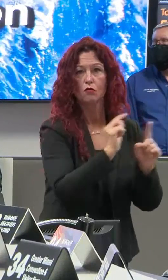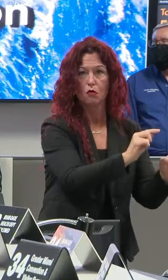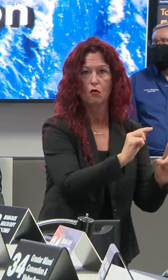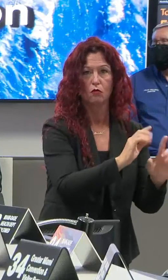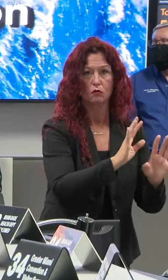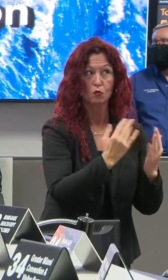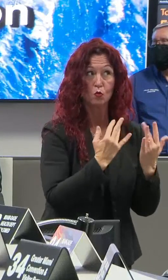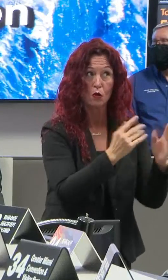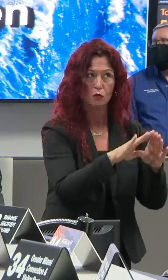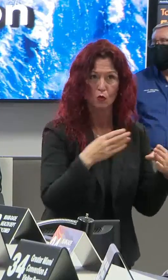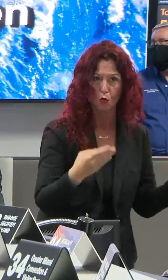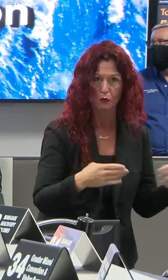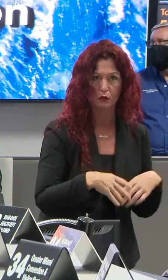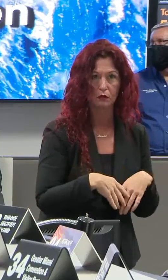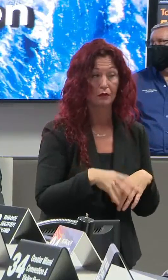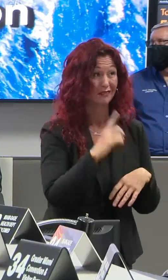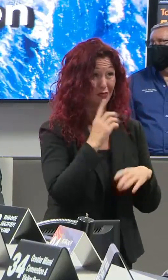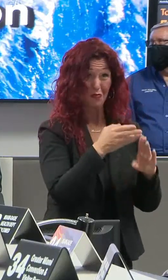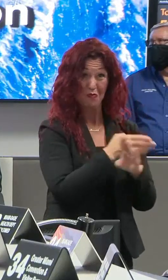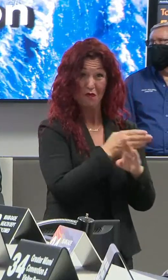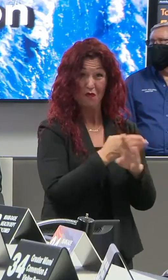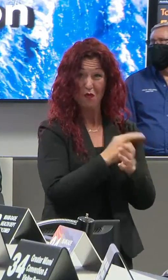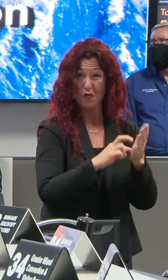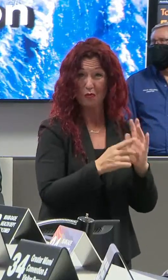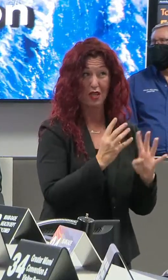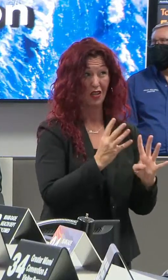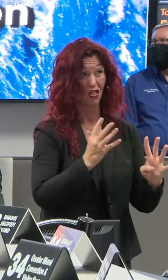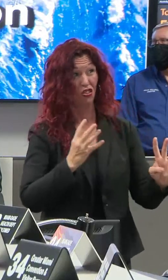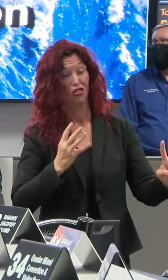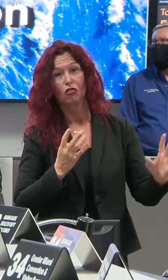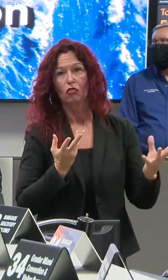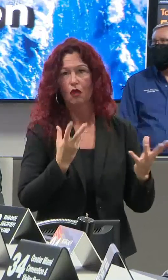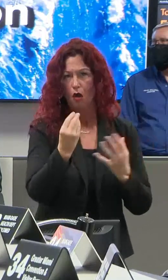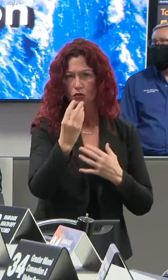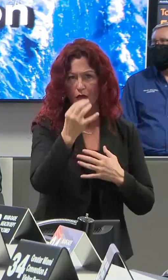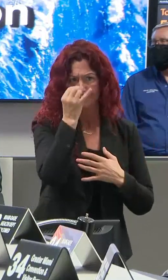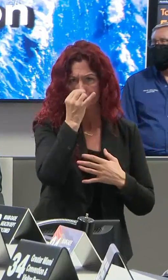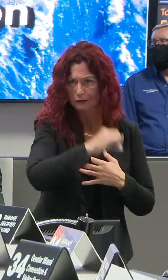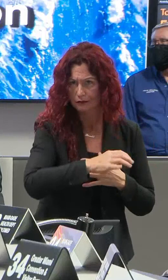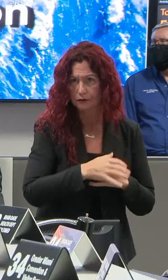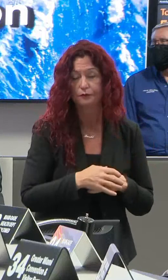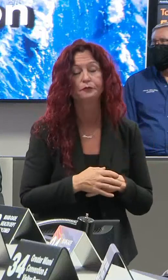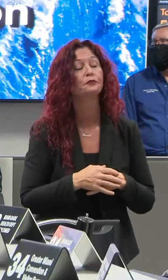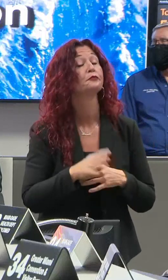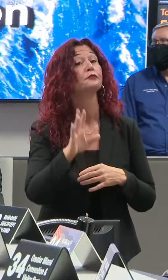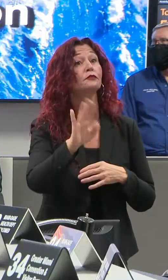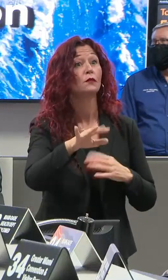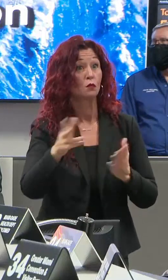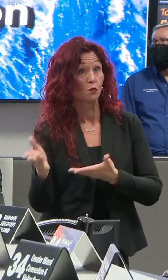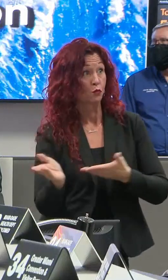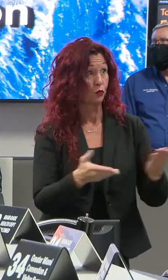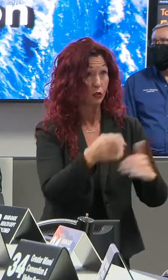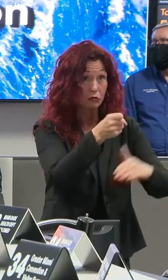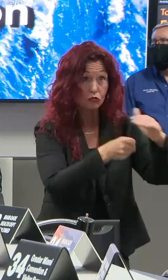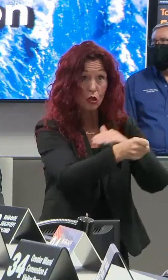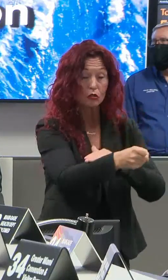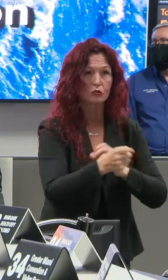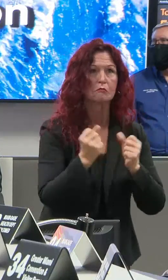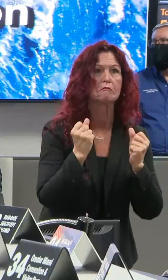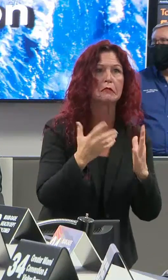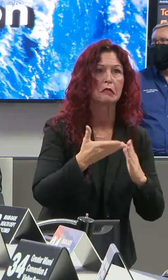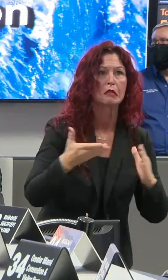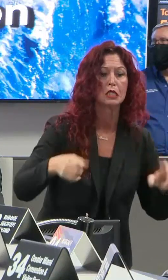COVID-19 pandemic. Only bring essential items like a sleeping bag, non-perishable food, any medicines and water.